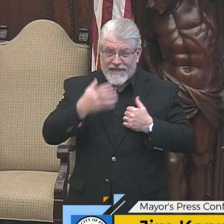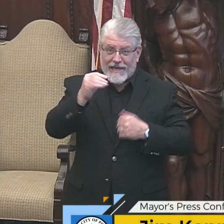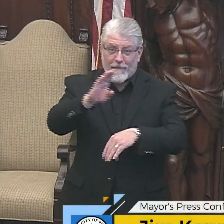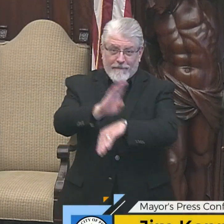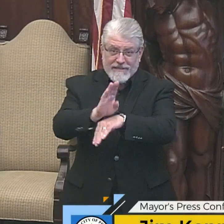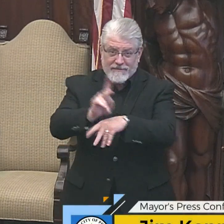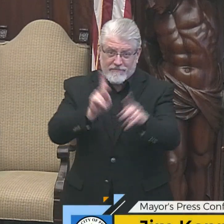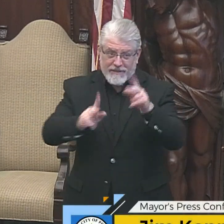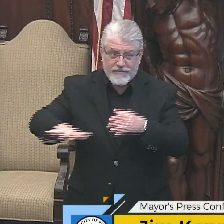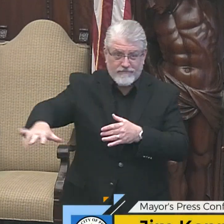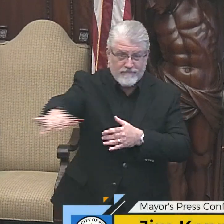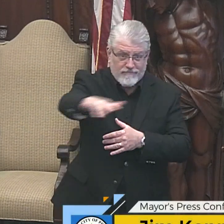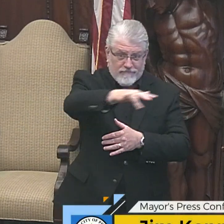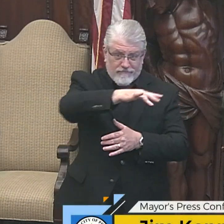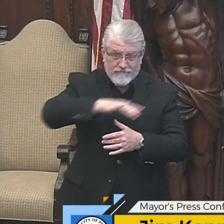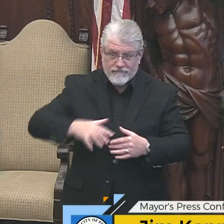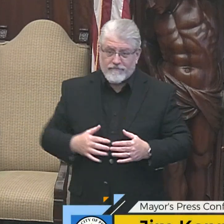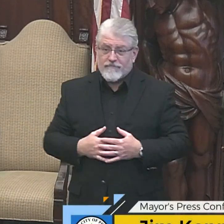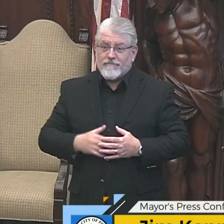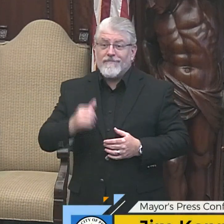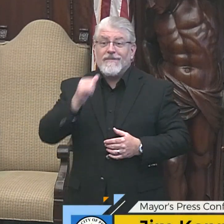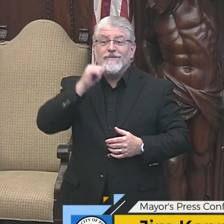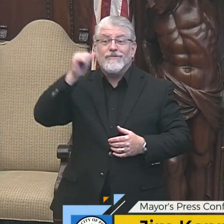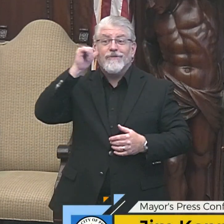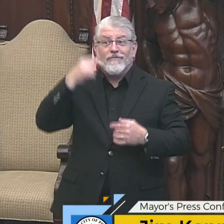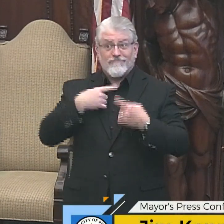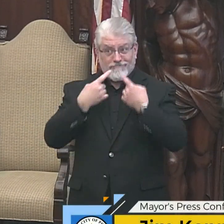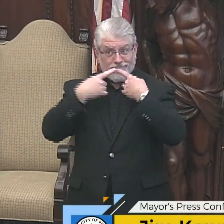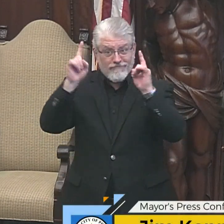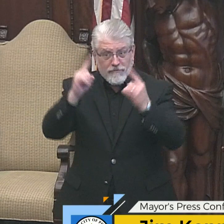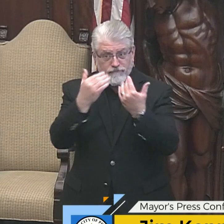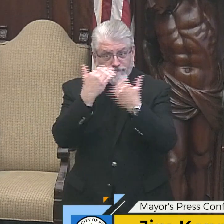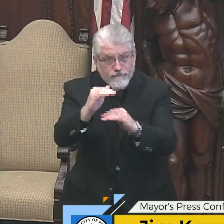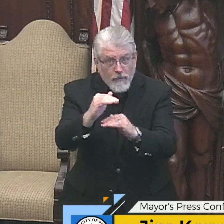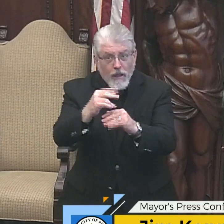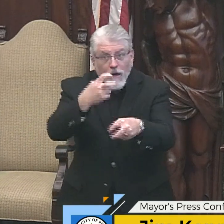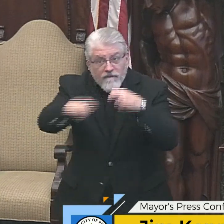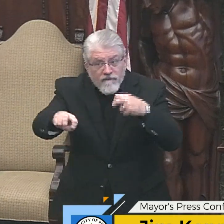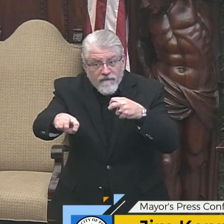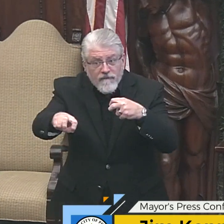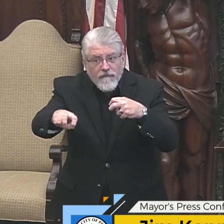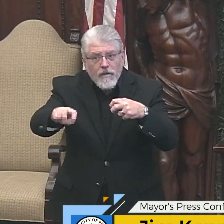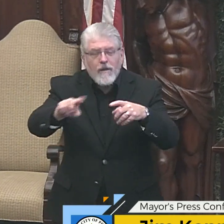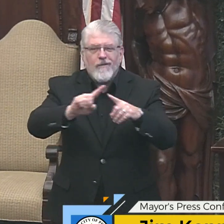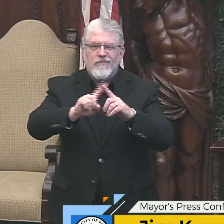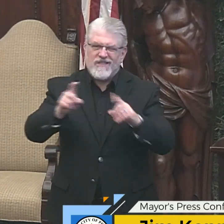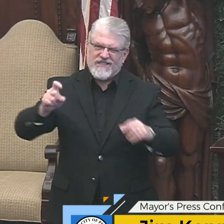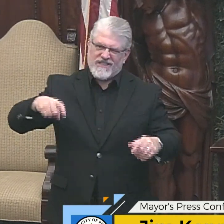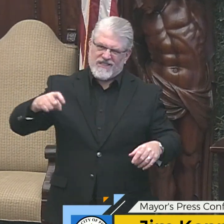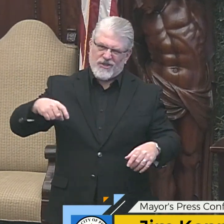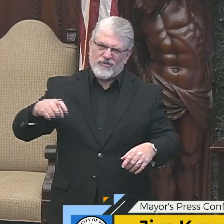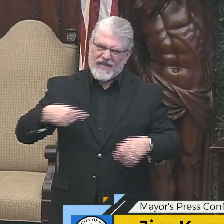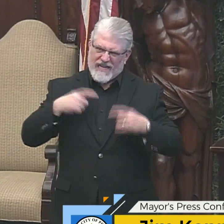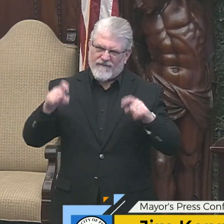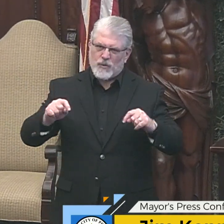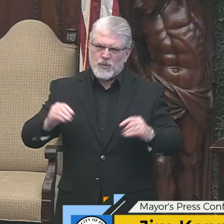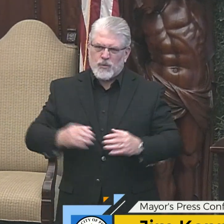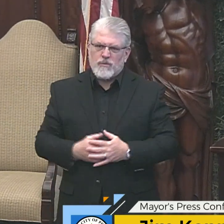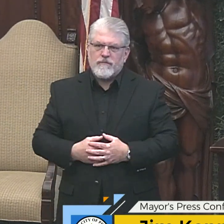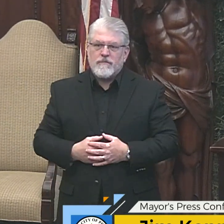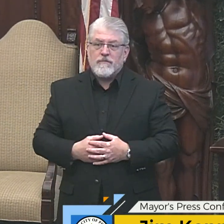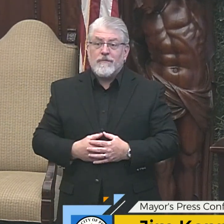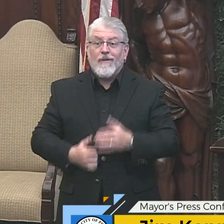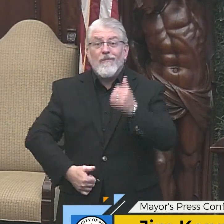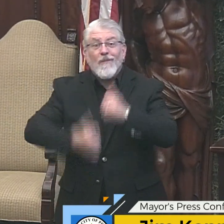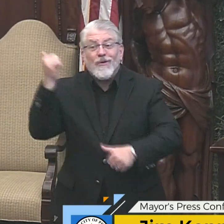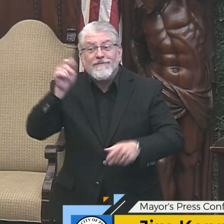restrictions that we announced yesterday are difficult for everyone, but necessary. And I can tell you that the great majority of folks have been understanding